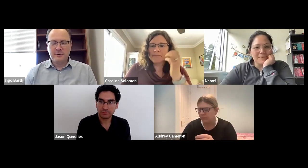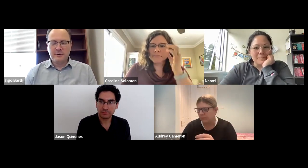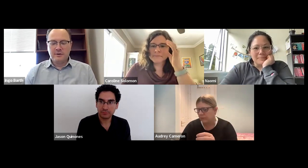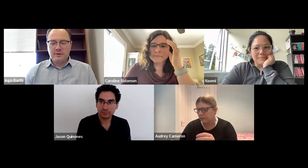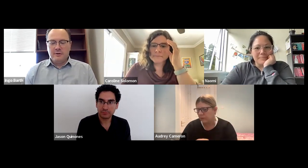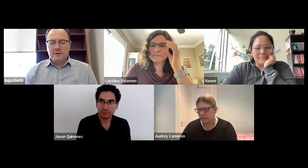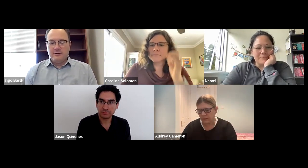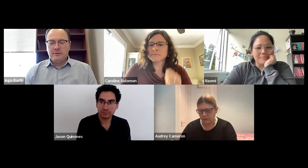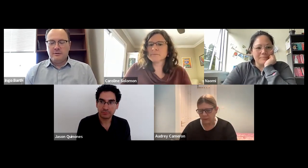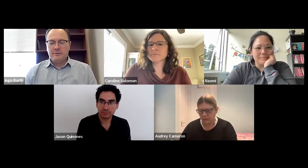And then Cristiano.